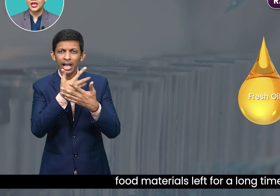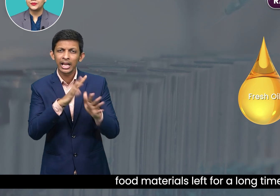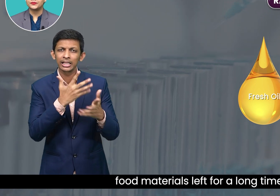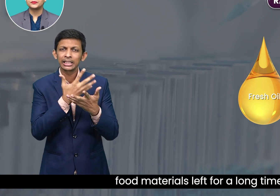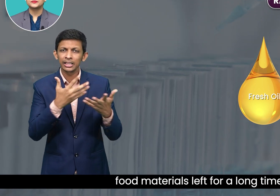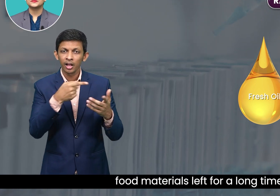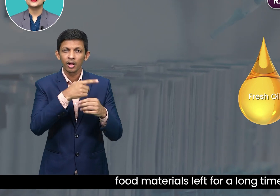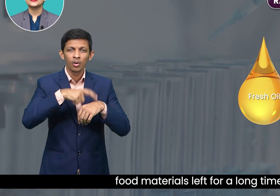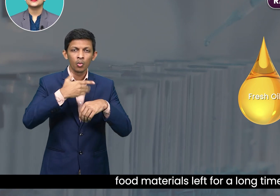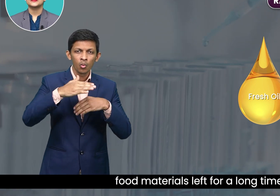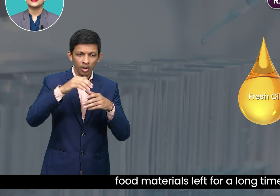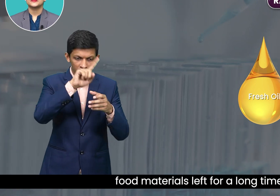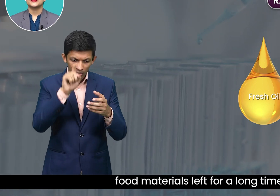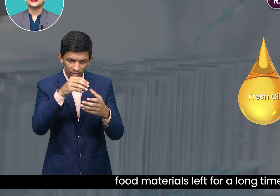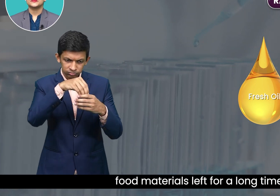long time?